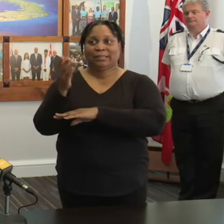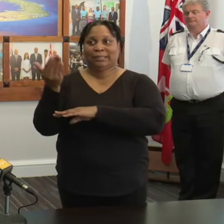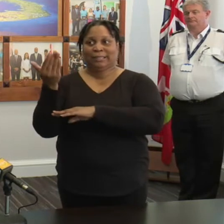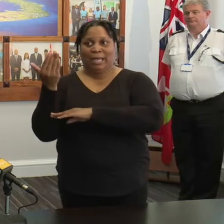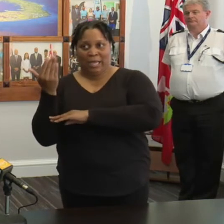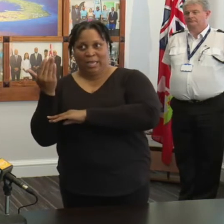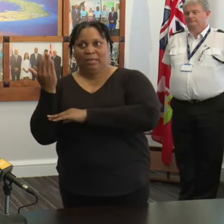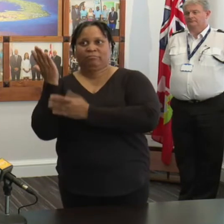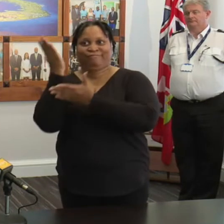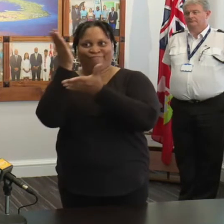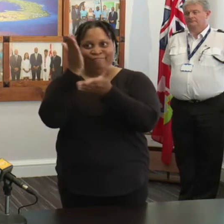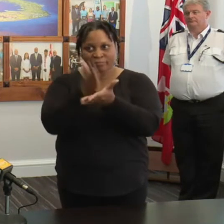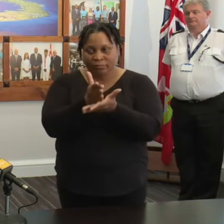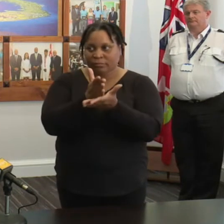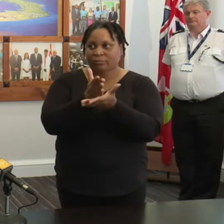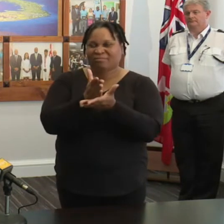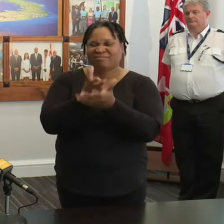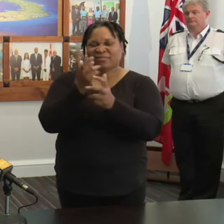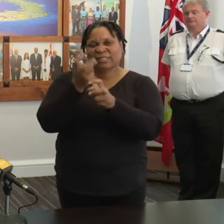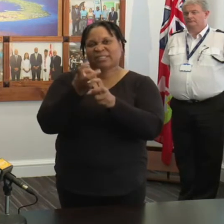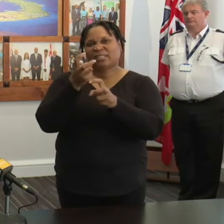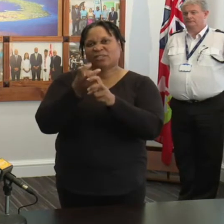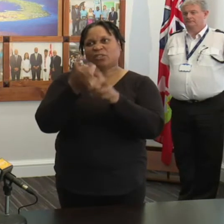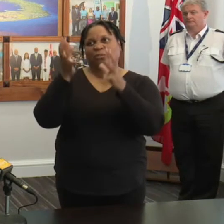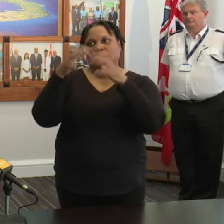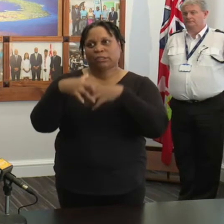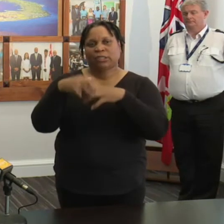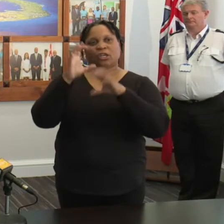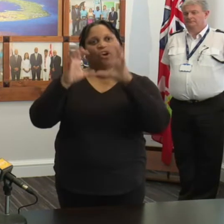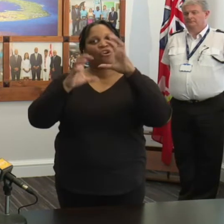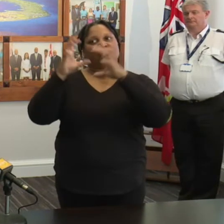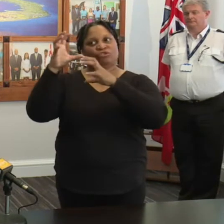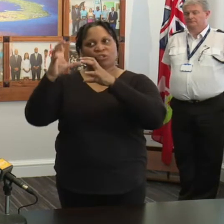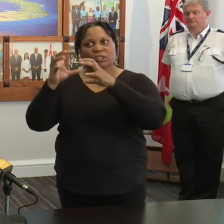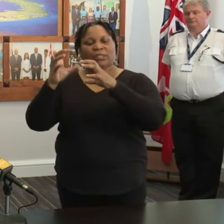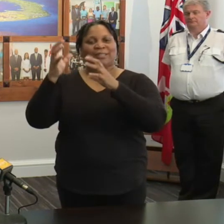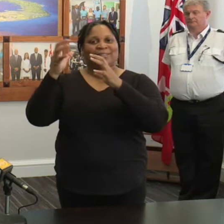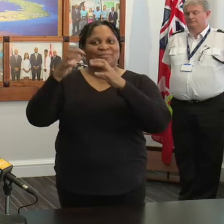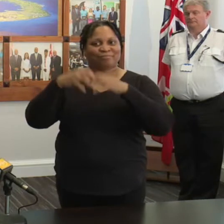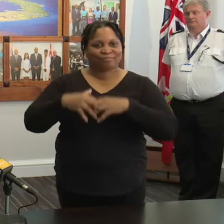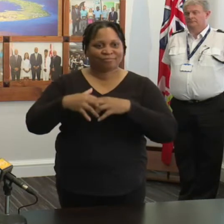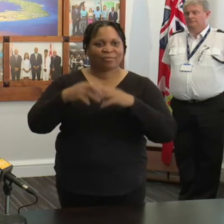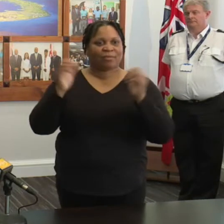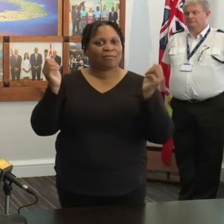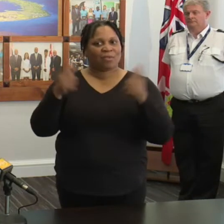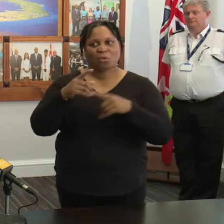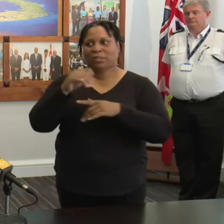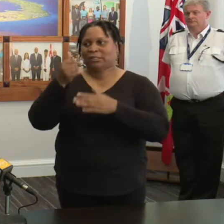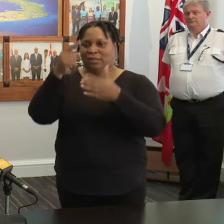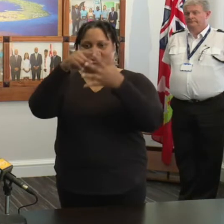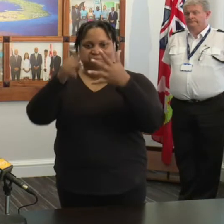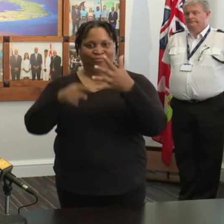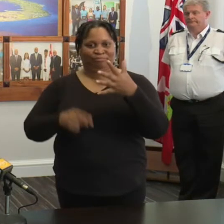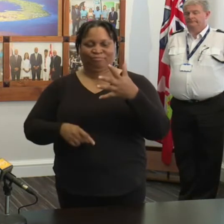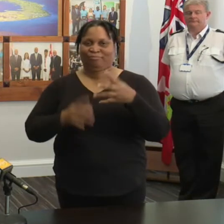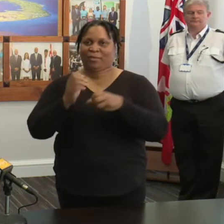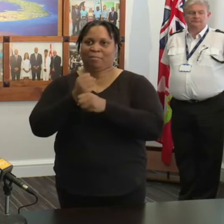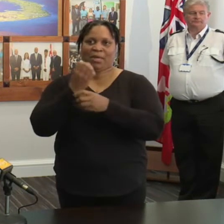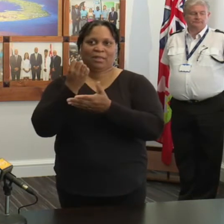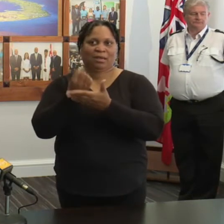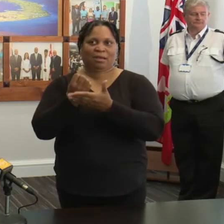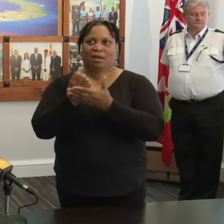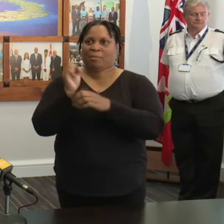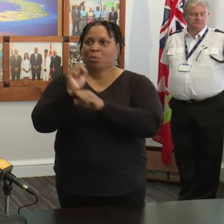cease. It is difficult to shut down construction. It is difficult to shut down all these other items which make the economy